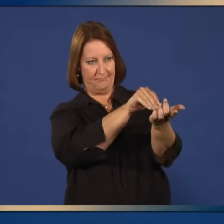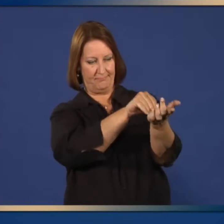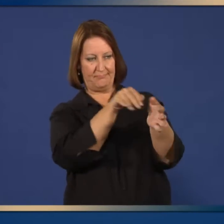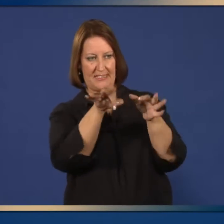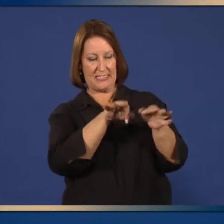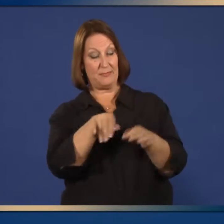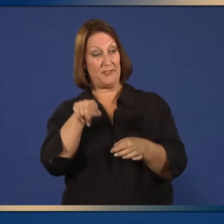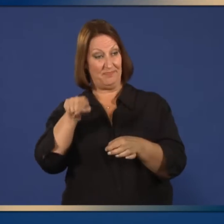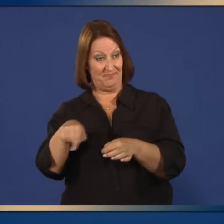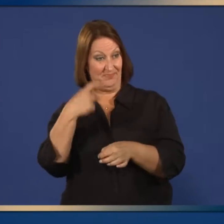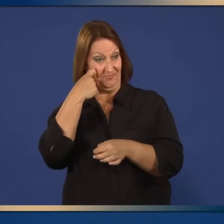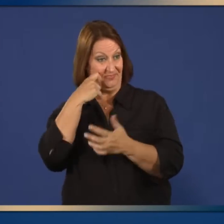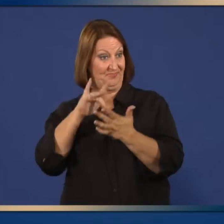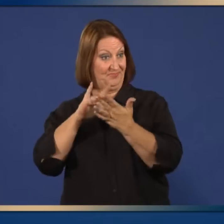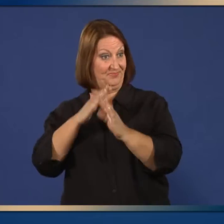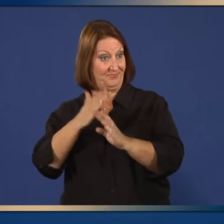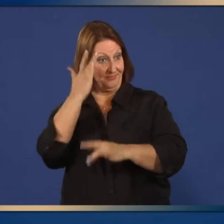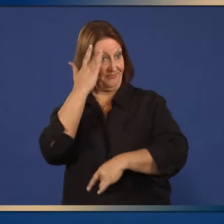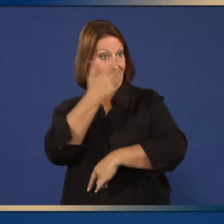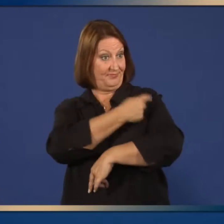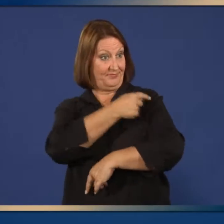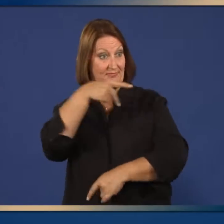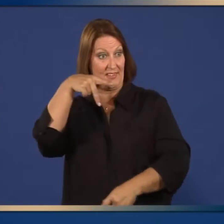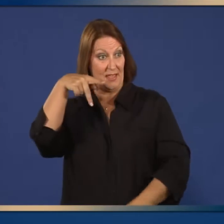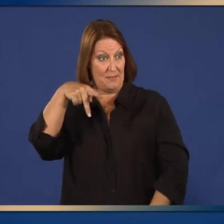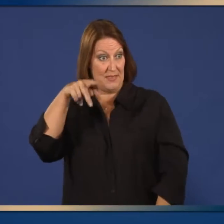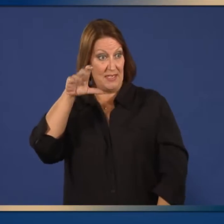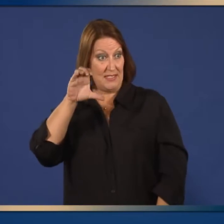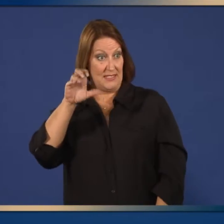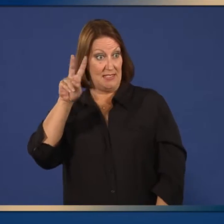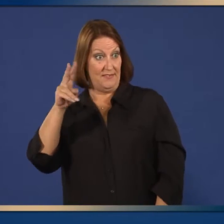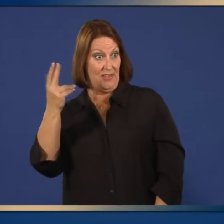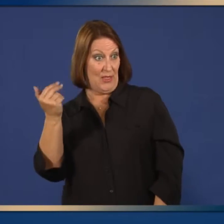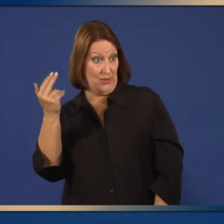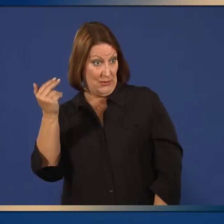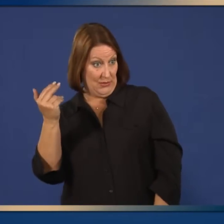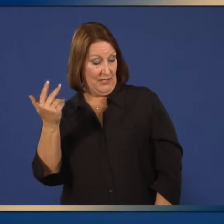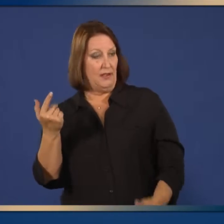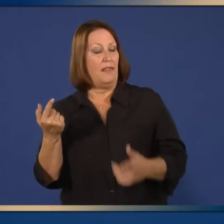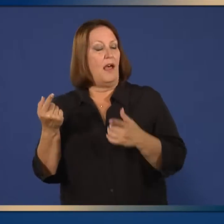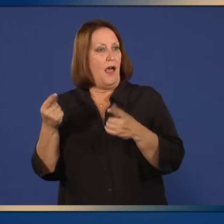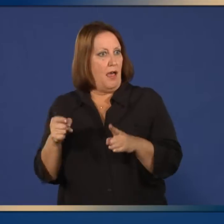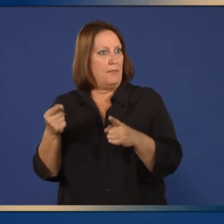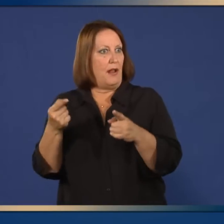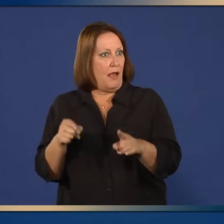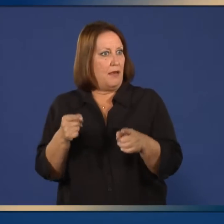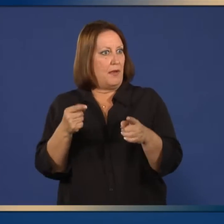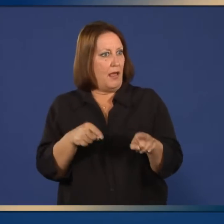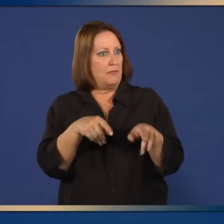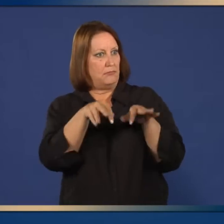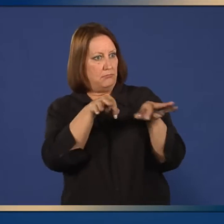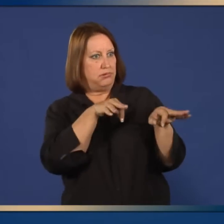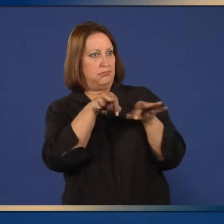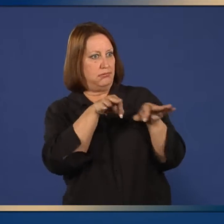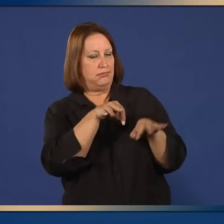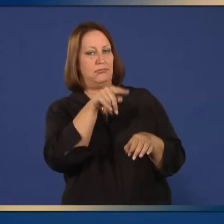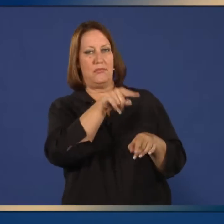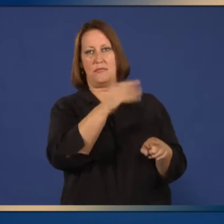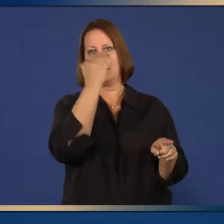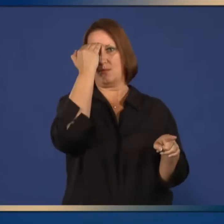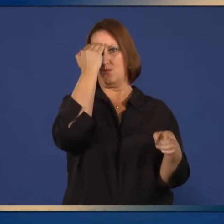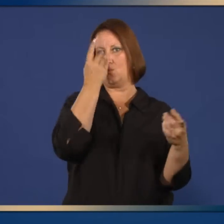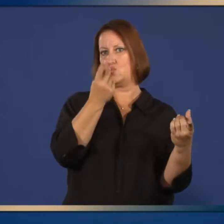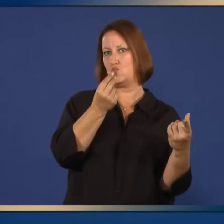away. Tell the doctor what happened, the date and time it happened, and when